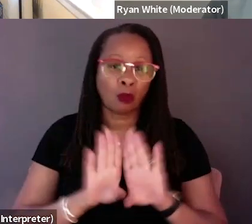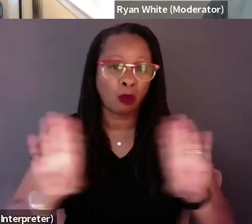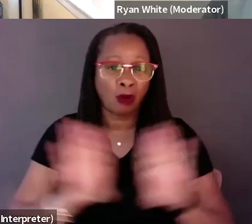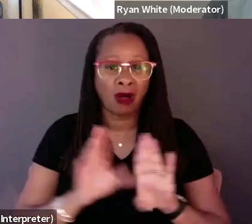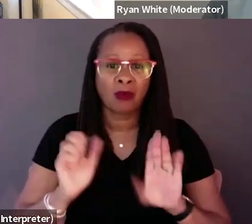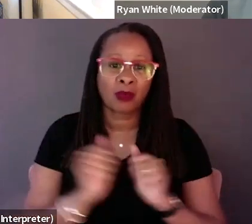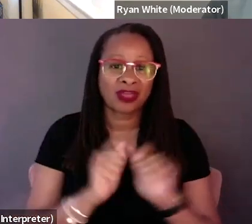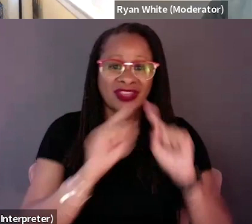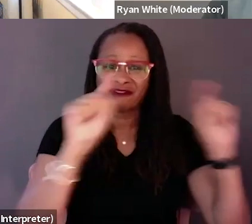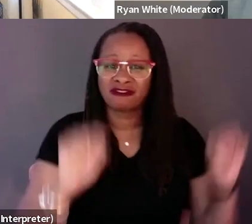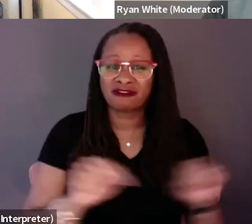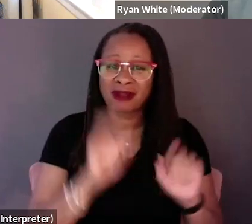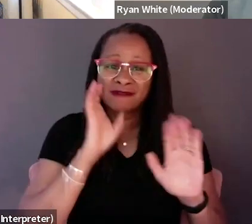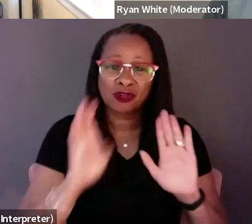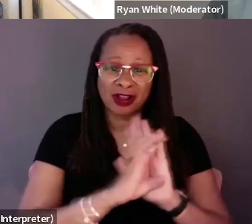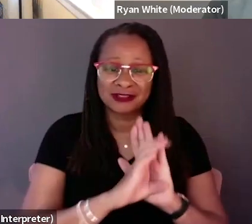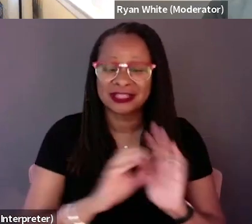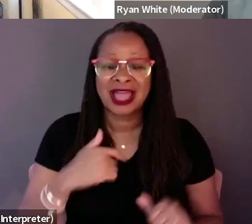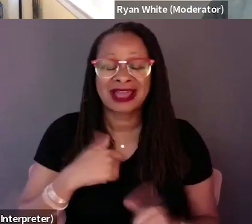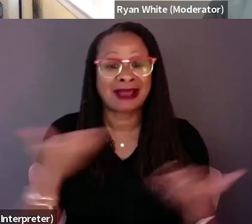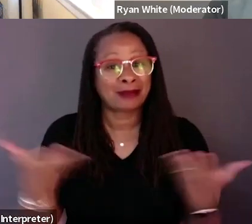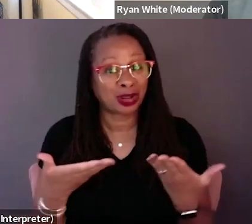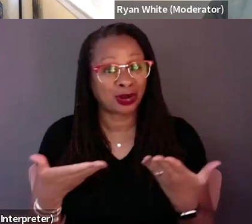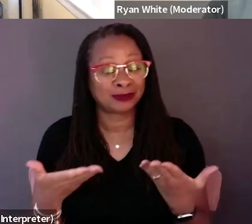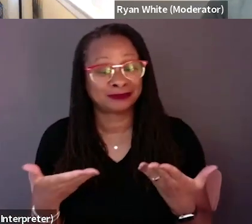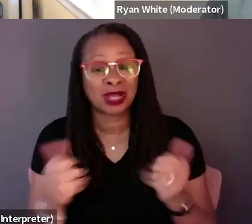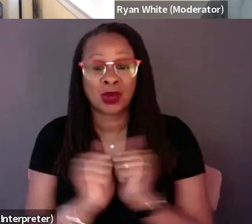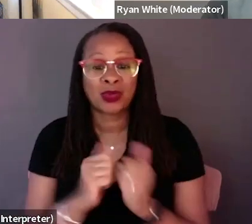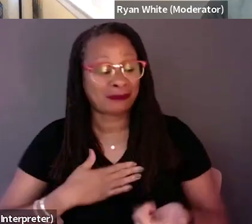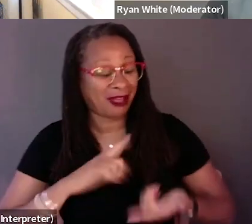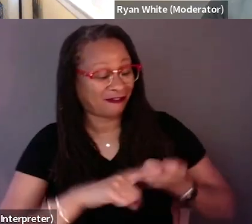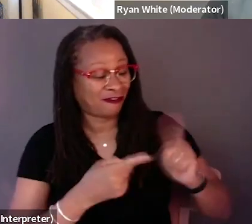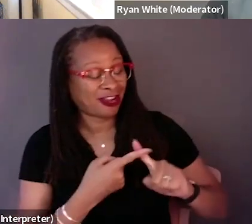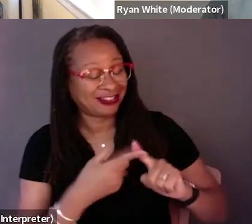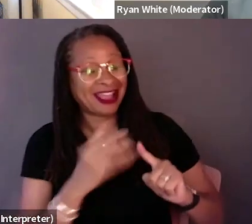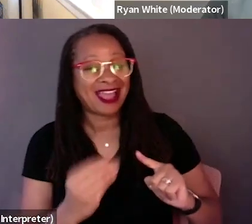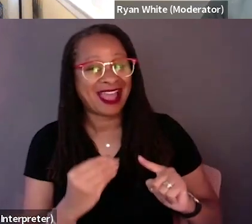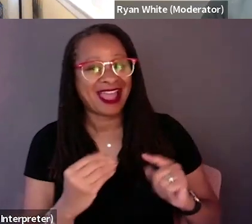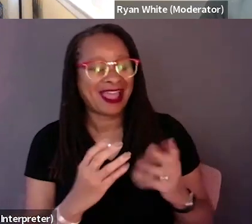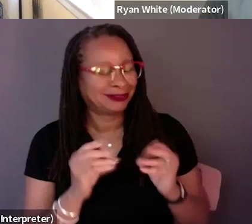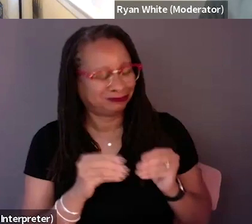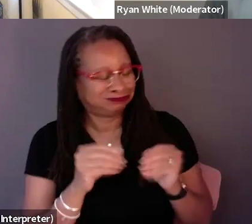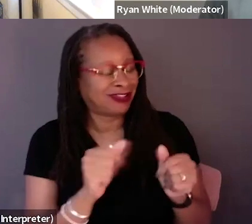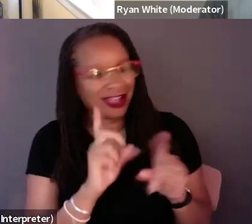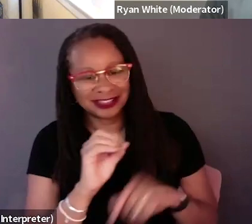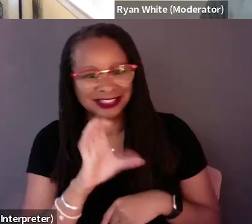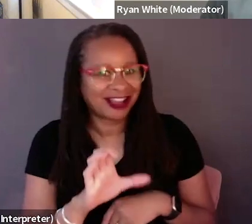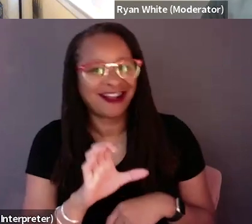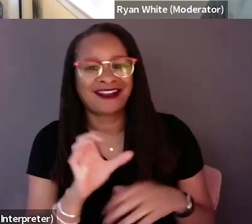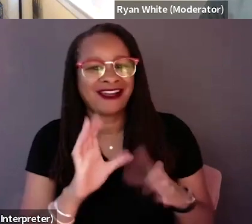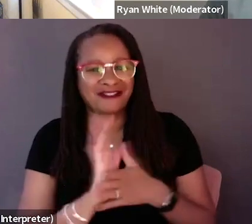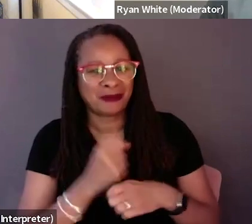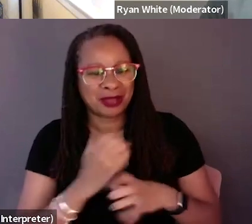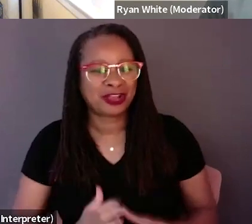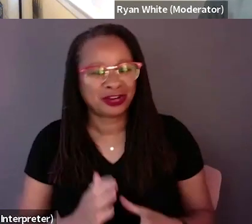wall of framed photographs. And I am here with my friend and prolific documentary